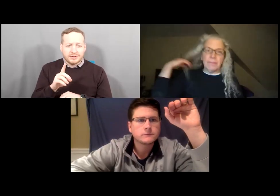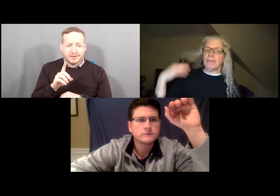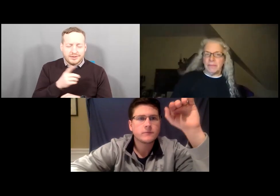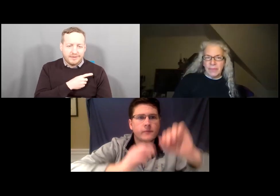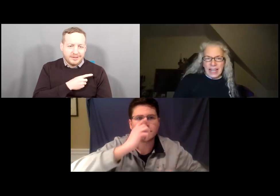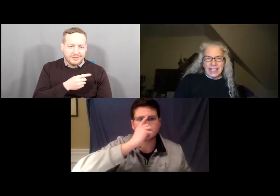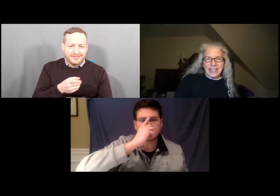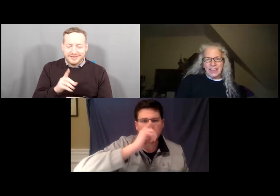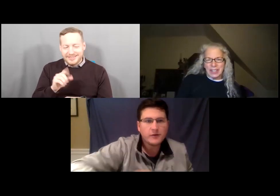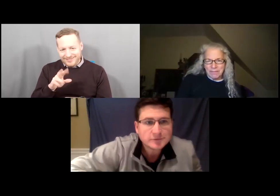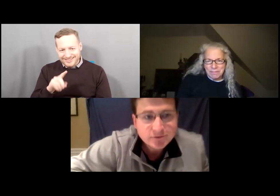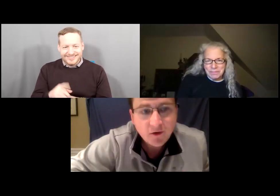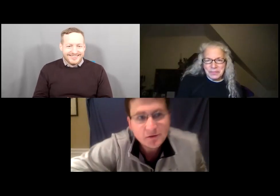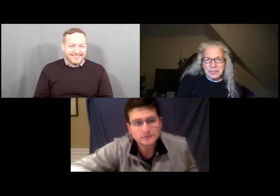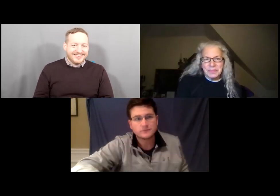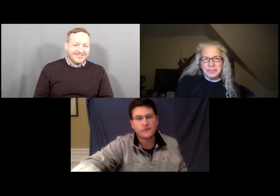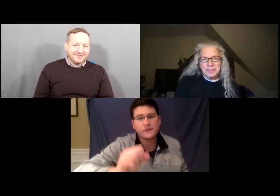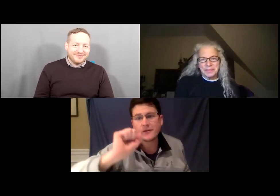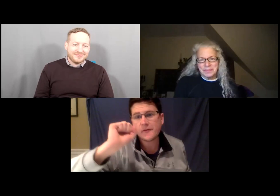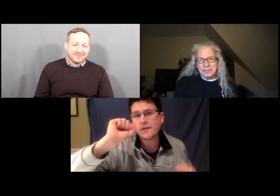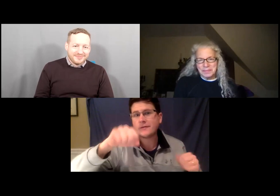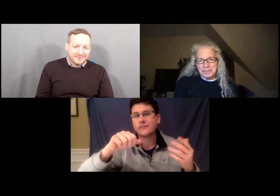Yes? Yes, David.